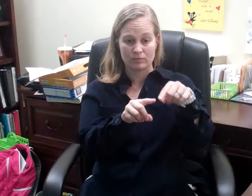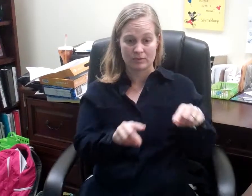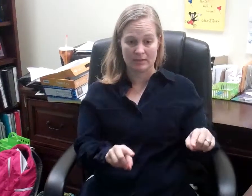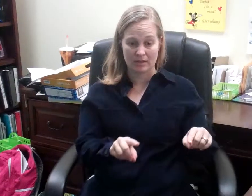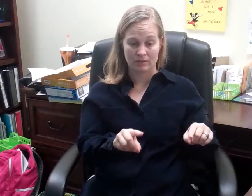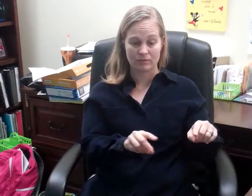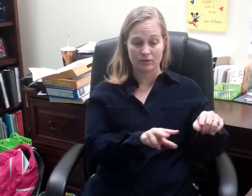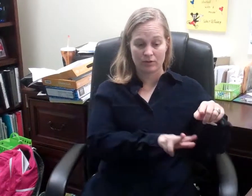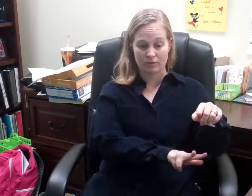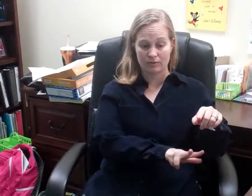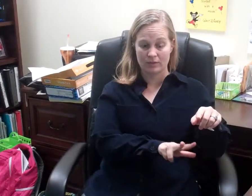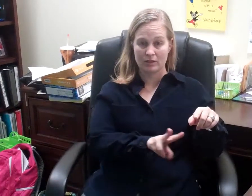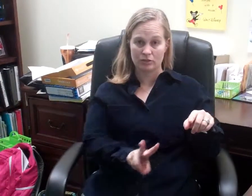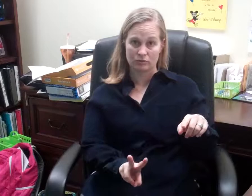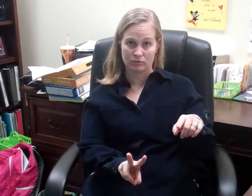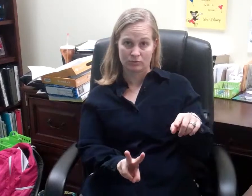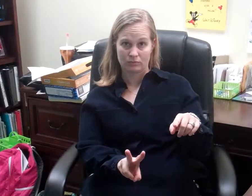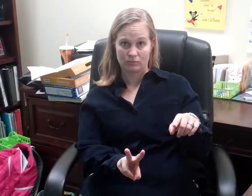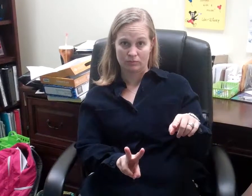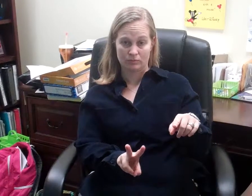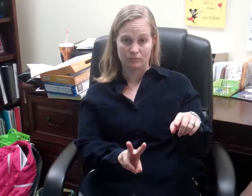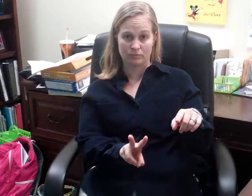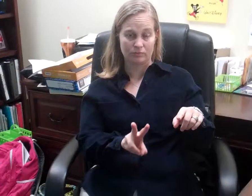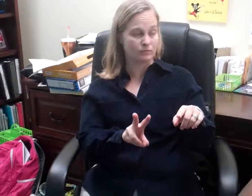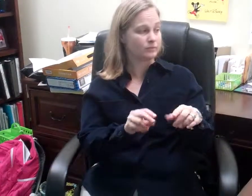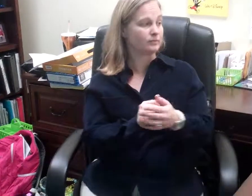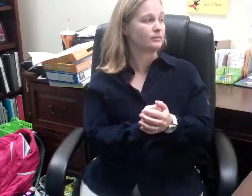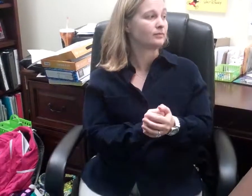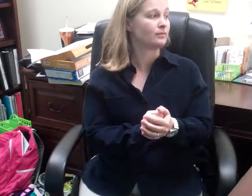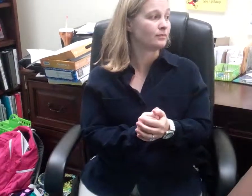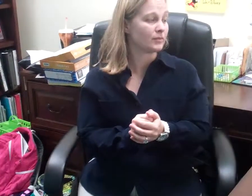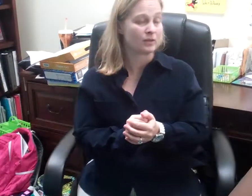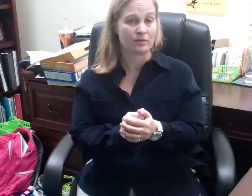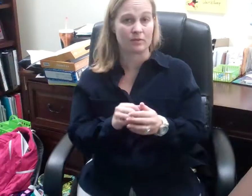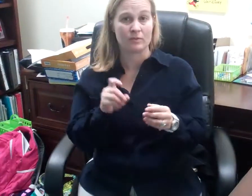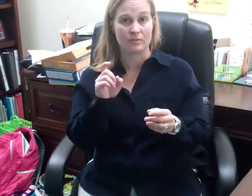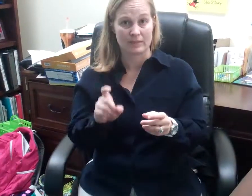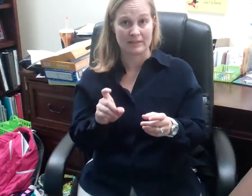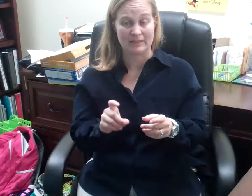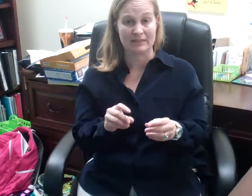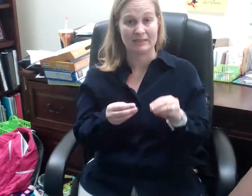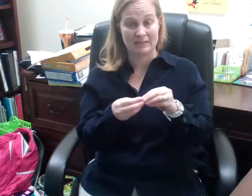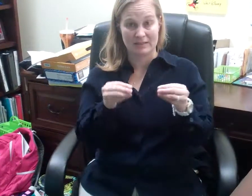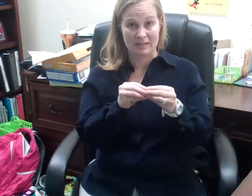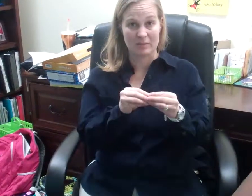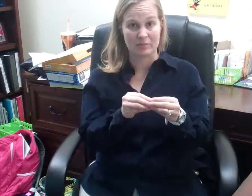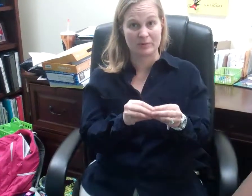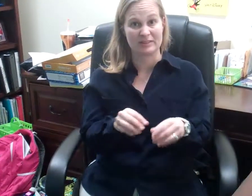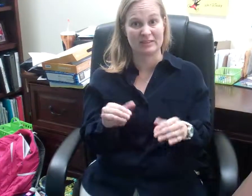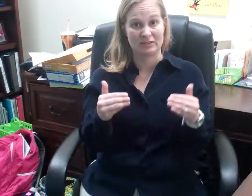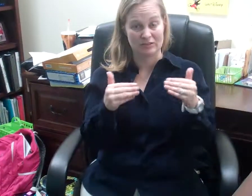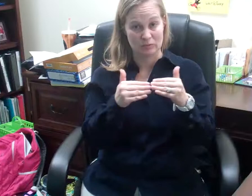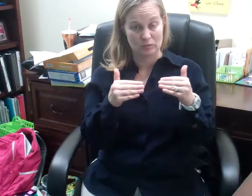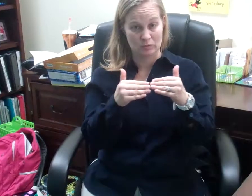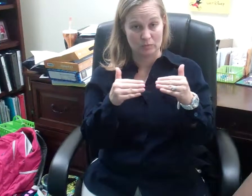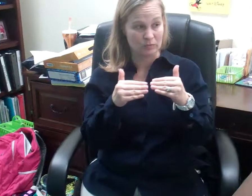finding the least common multiple, we're looking for factors that match up. And here we have no factors that match